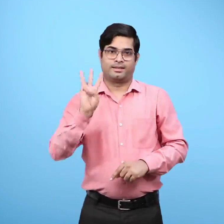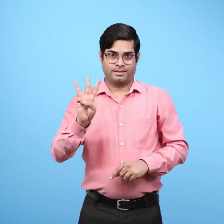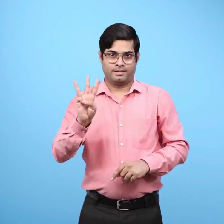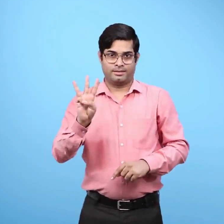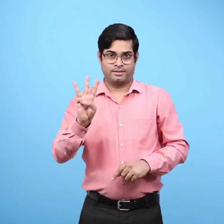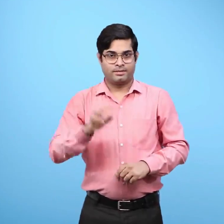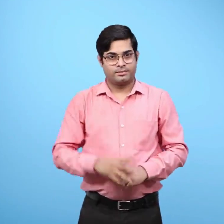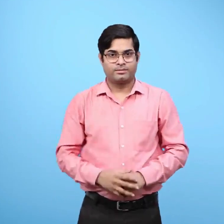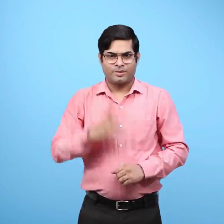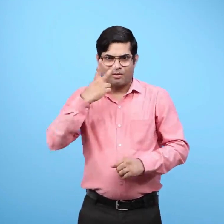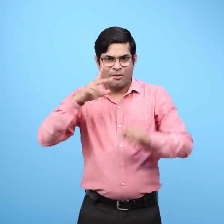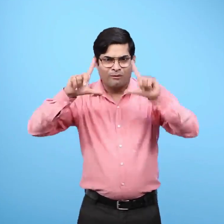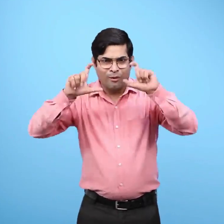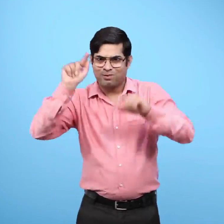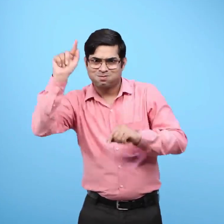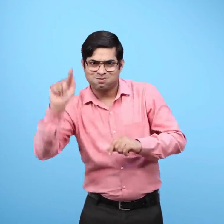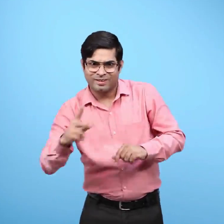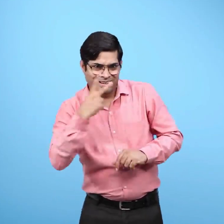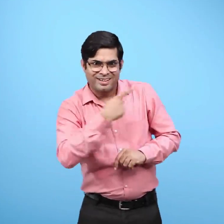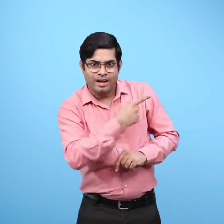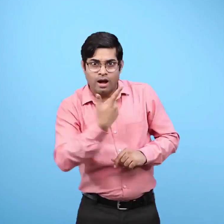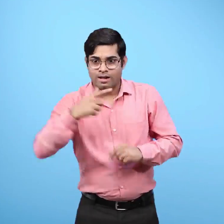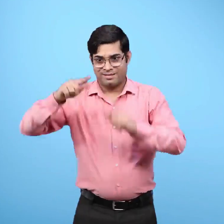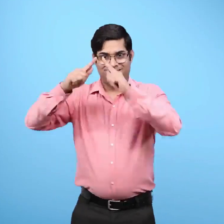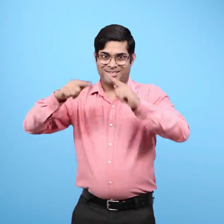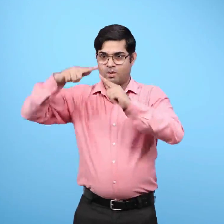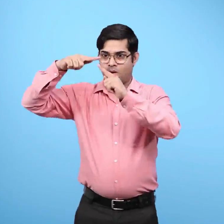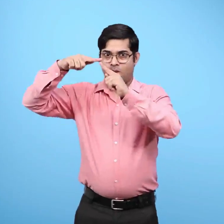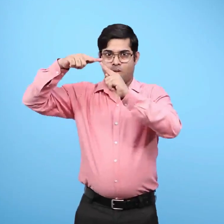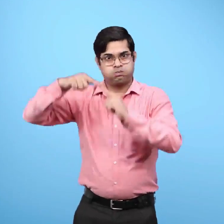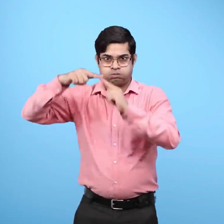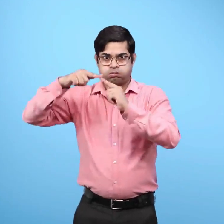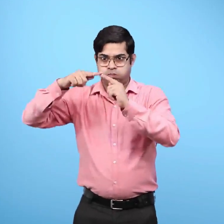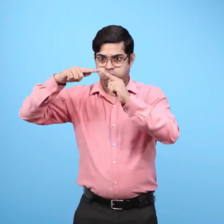You have to find out and write your results in column 2.